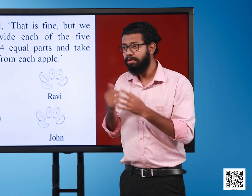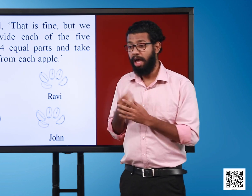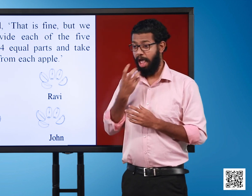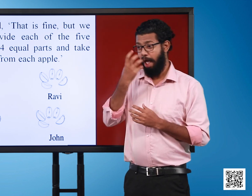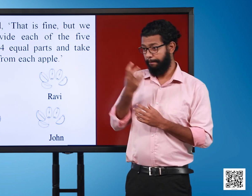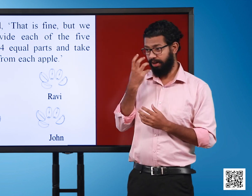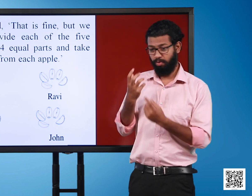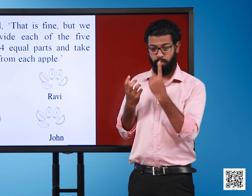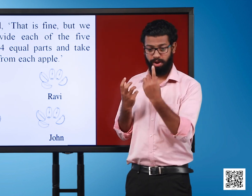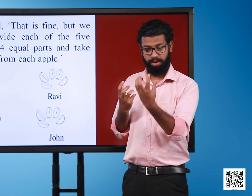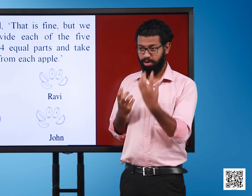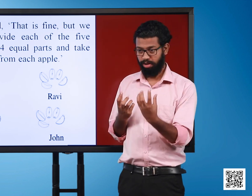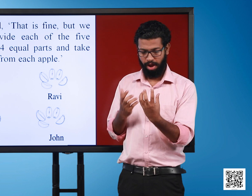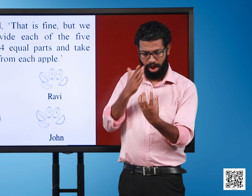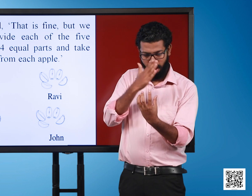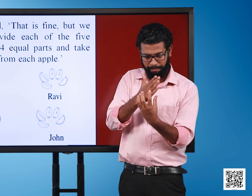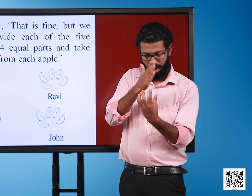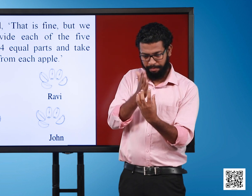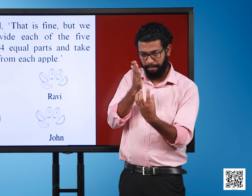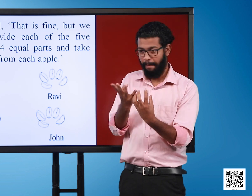1 quarter from each apple."